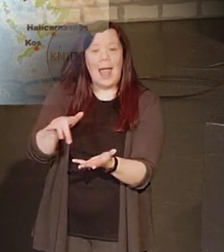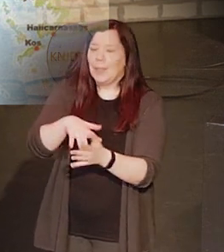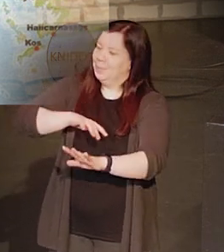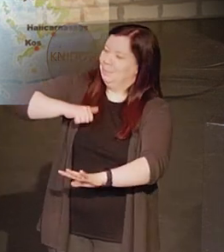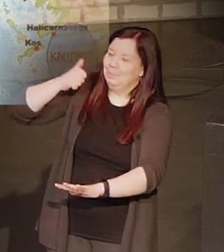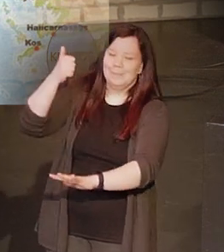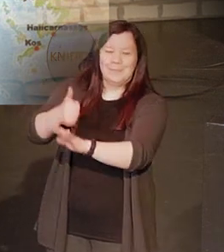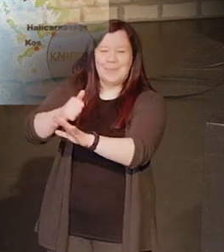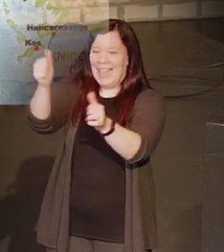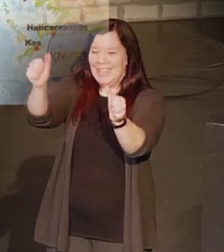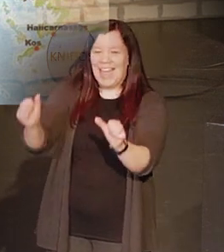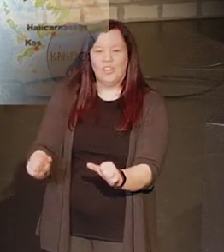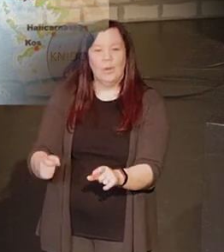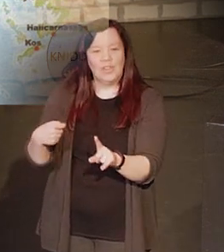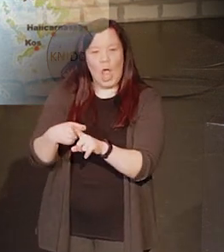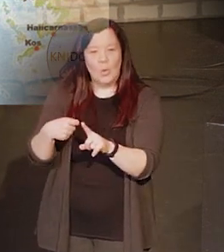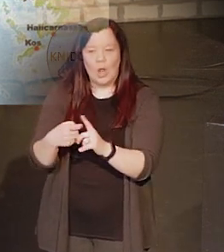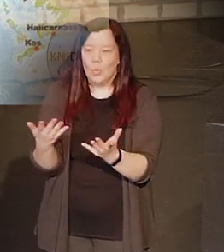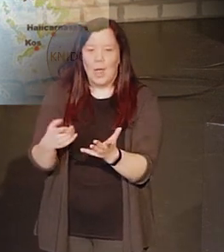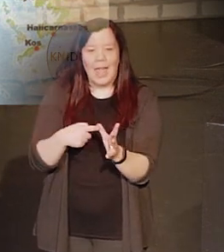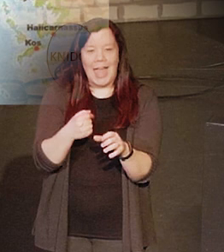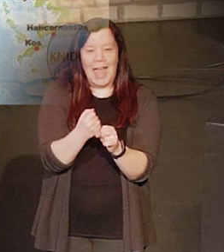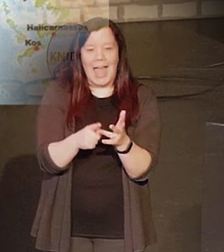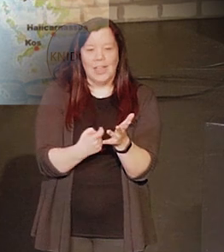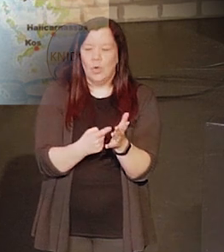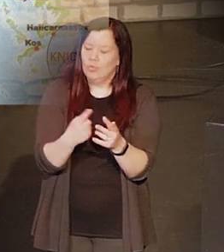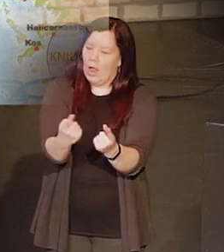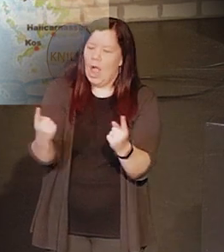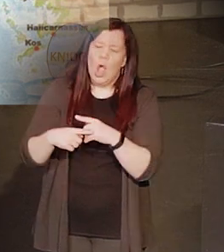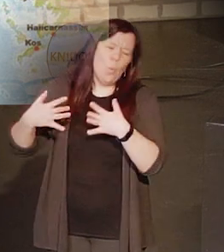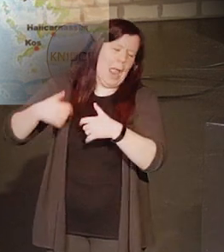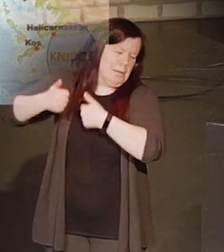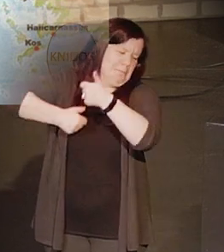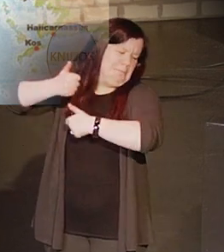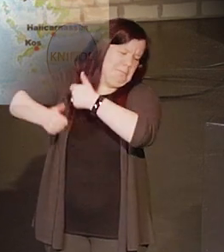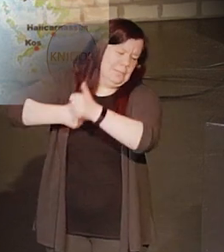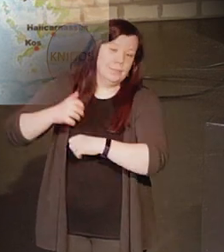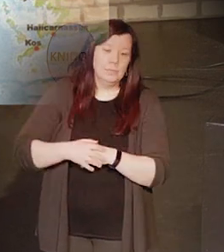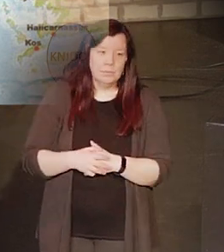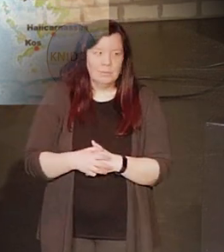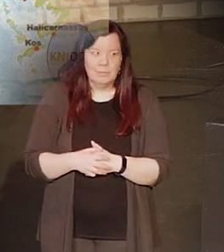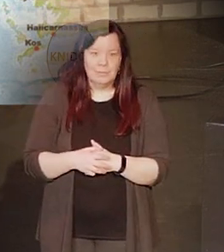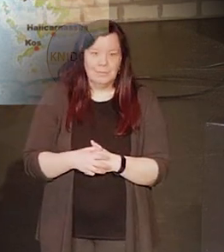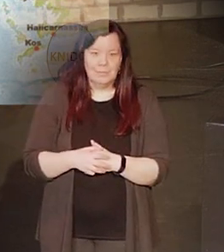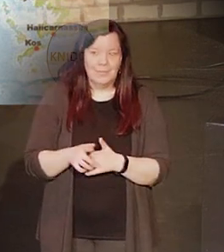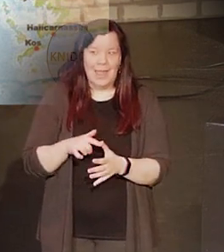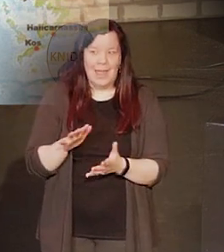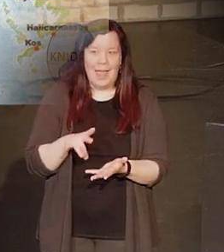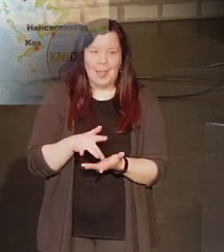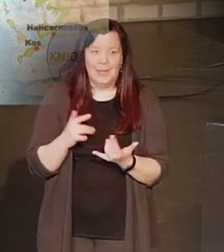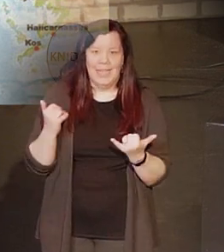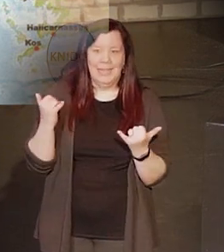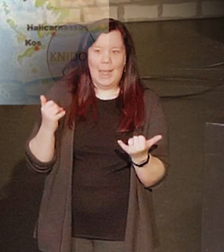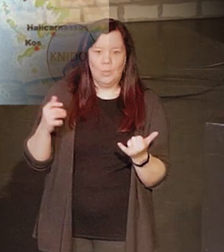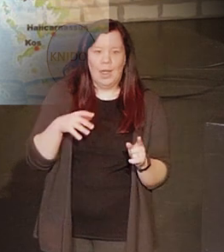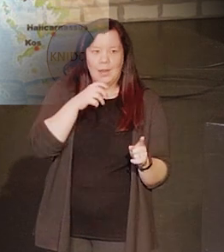of Conon in the Agora, celebrating what an amazing guy he is. Athens is celebrating the guy